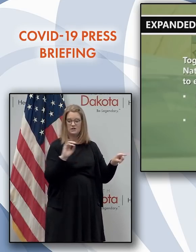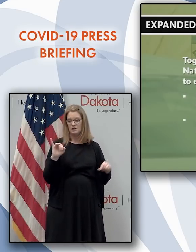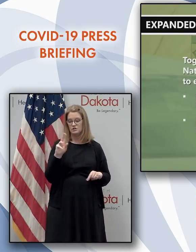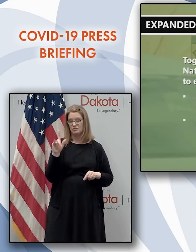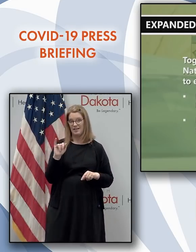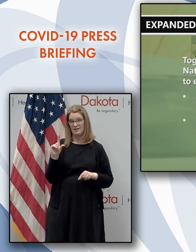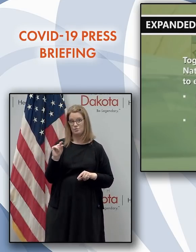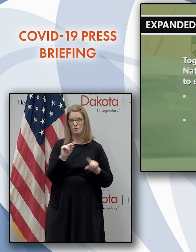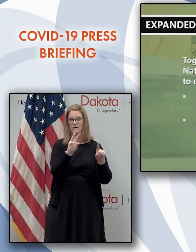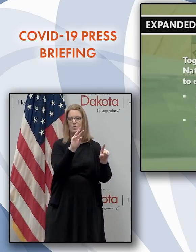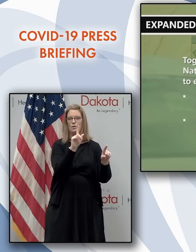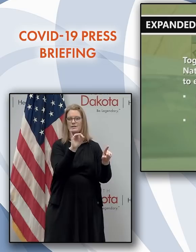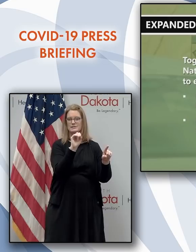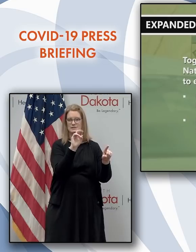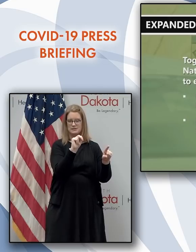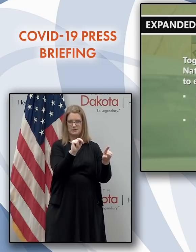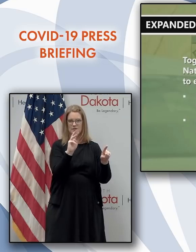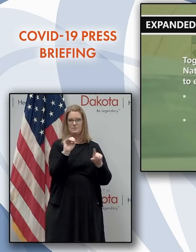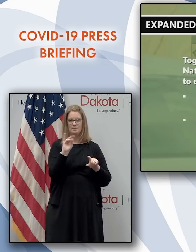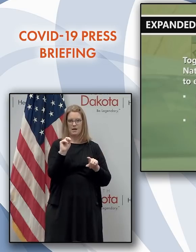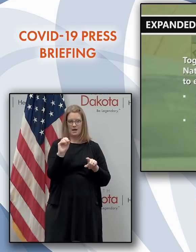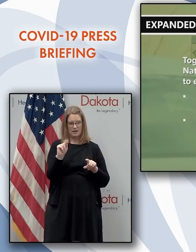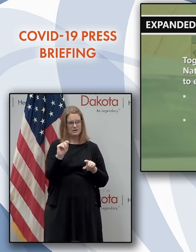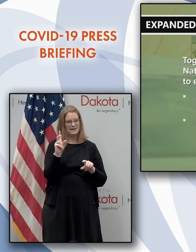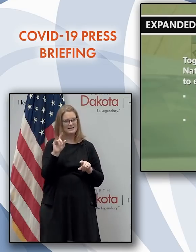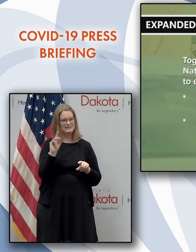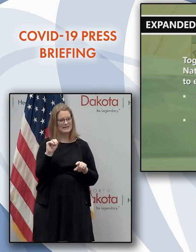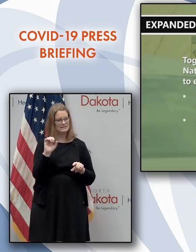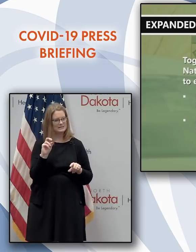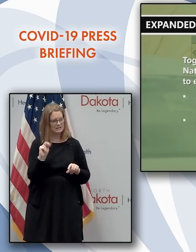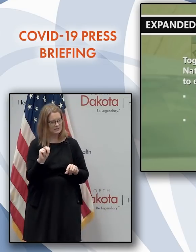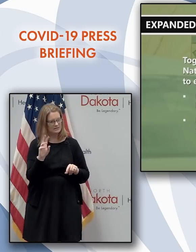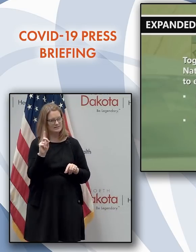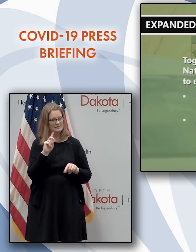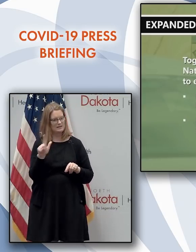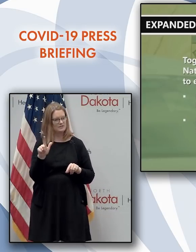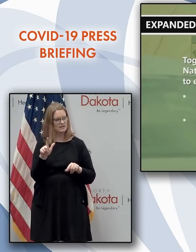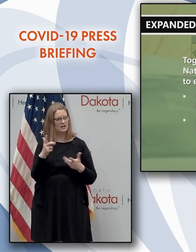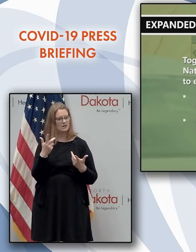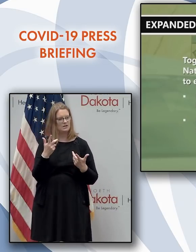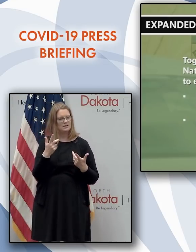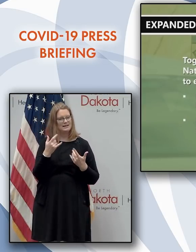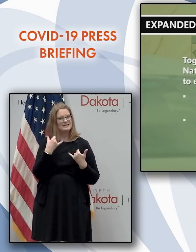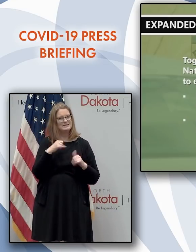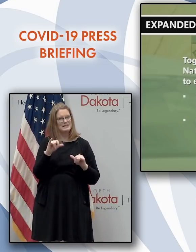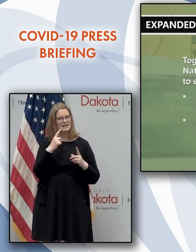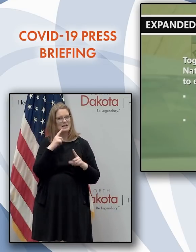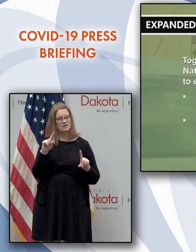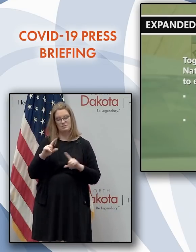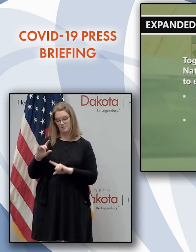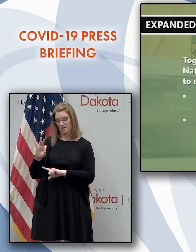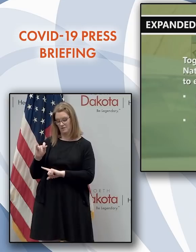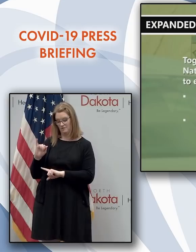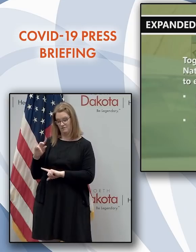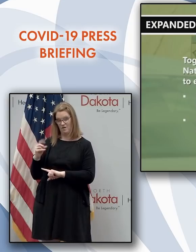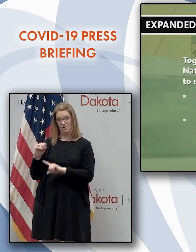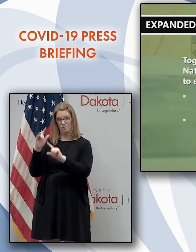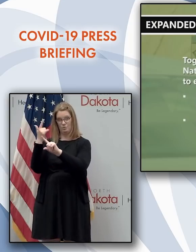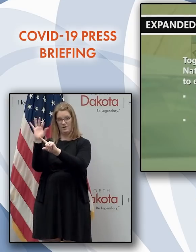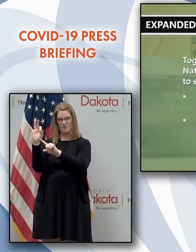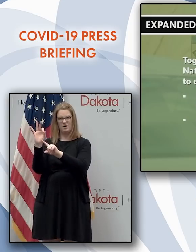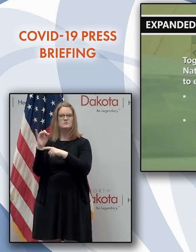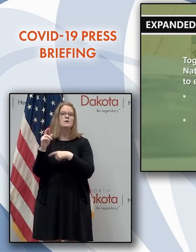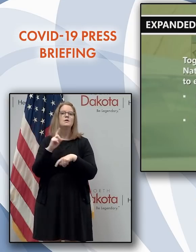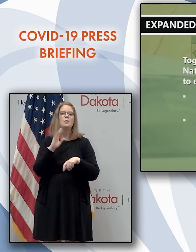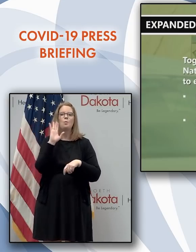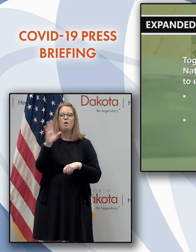in Williston, Minot, Jamestown, Bismarck, and Devils Lake, and then still working on announcement dates for Fargo and Grand Forks. But again, there are